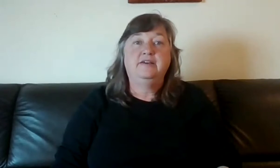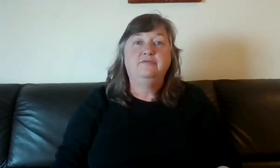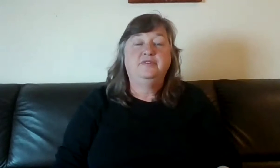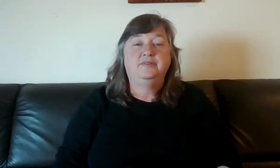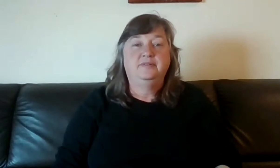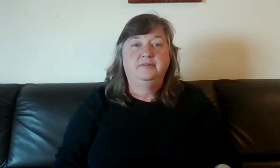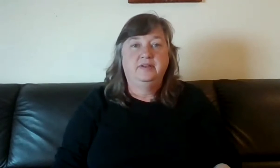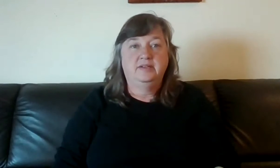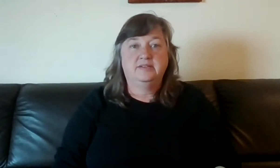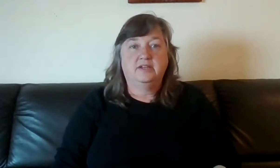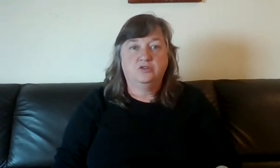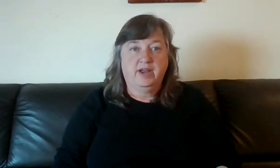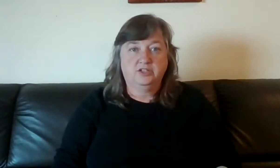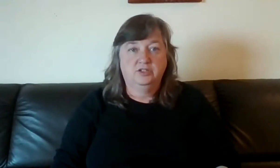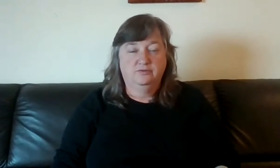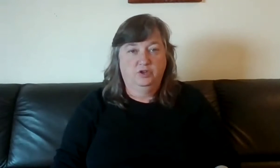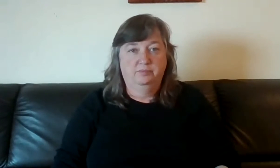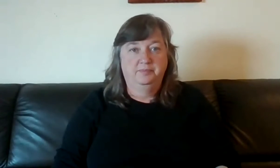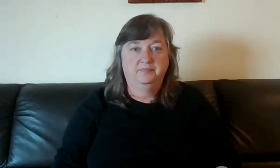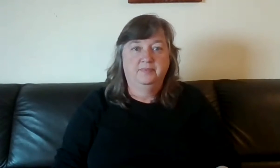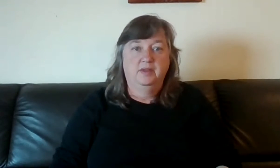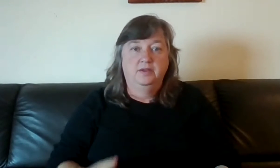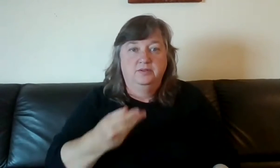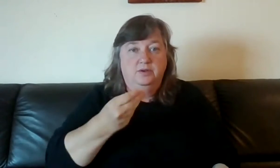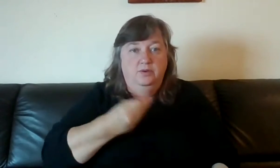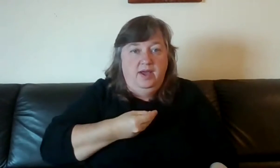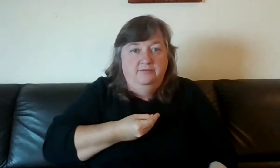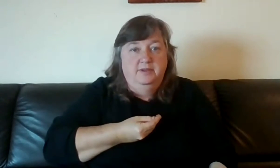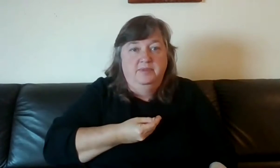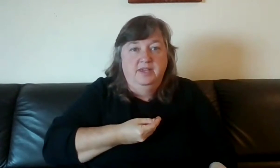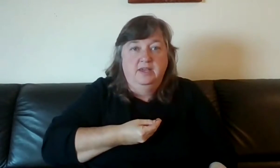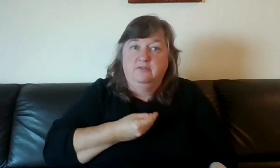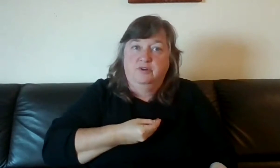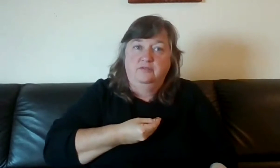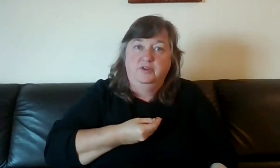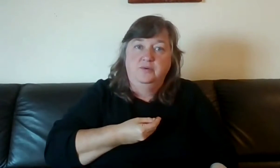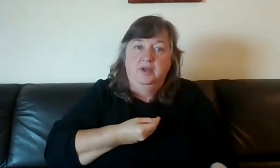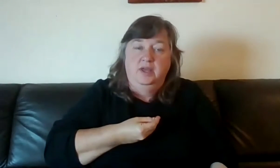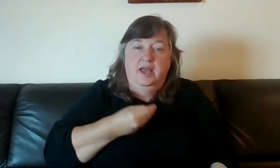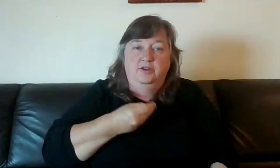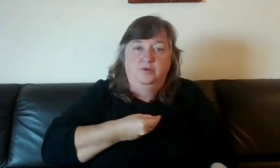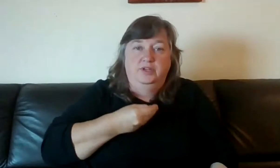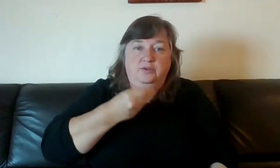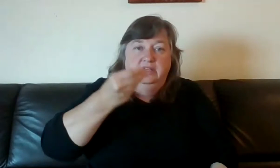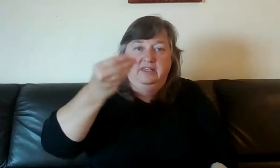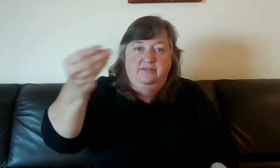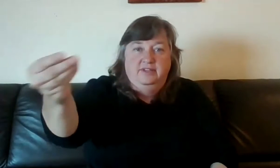Give is a directional verb. So you have something in front of you and you're going to give it